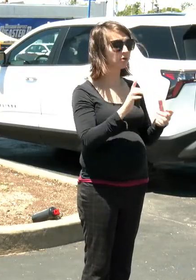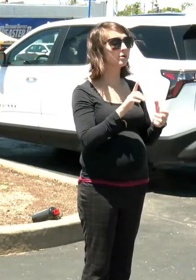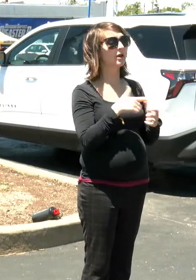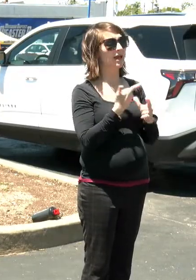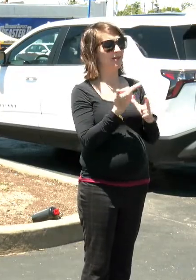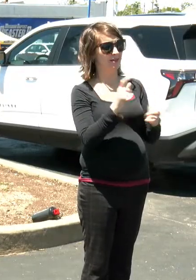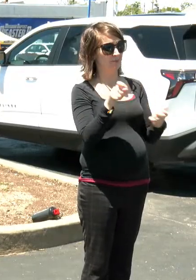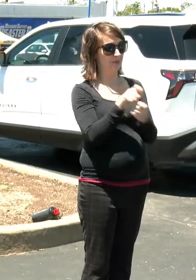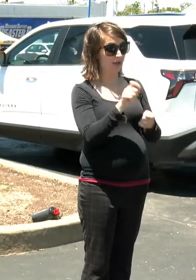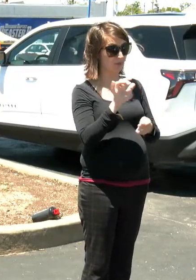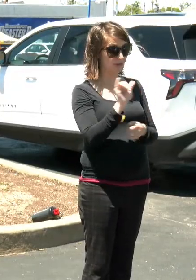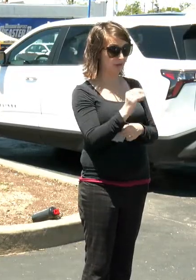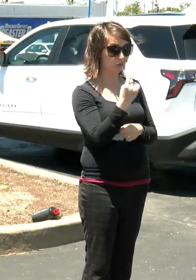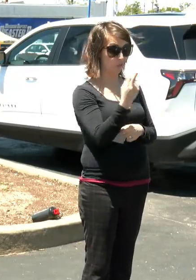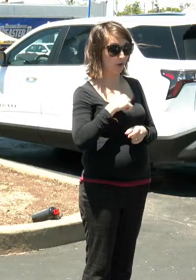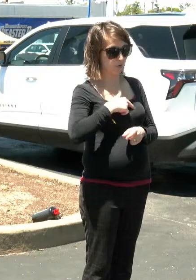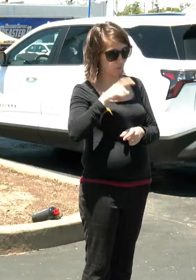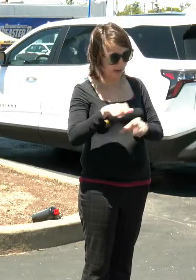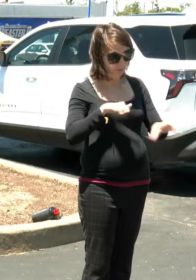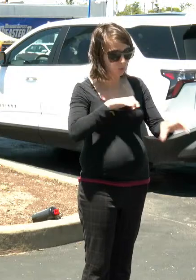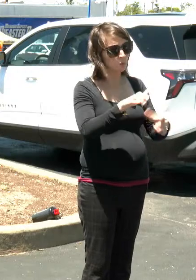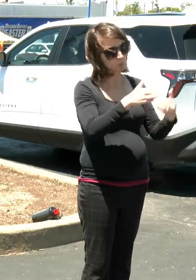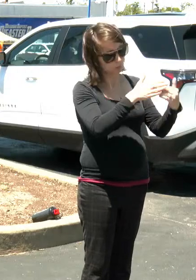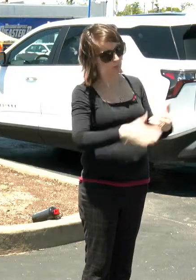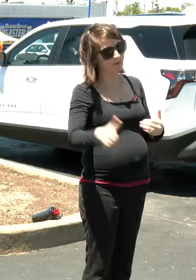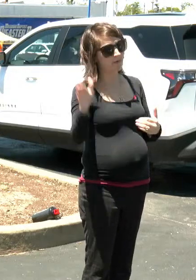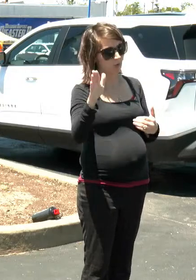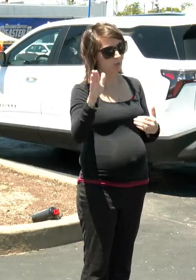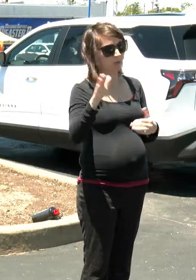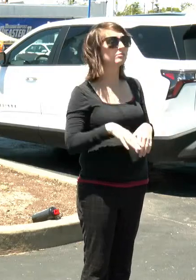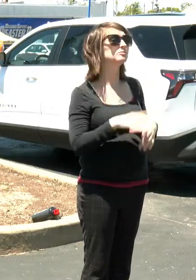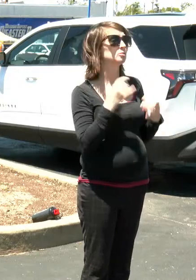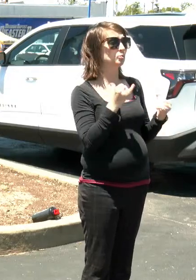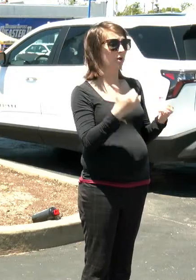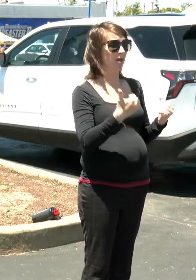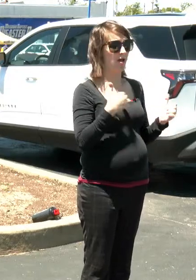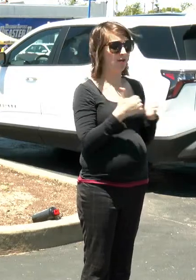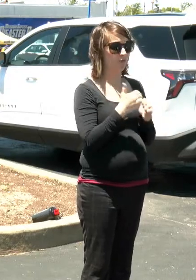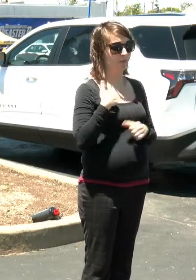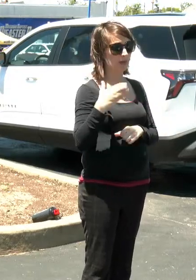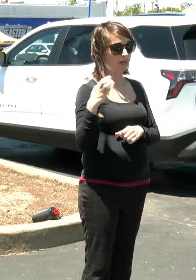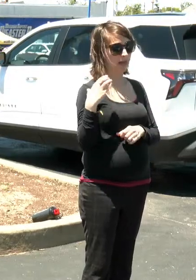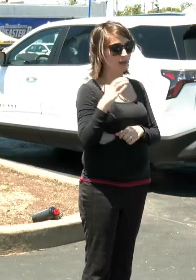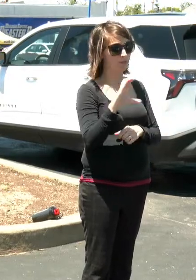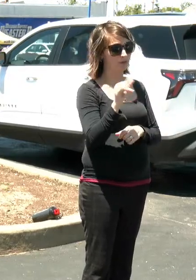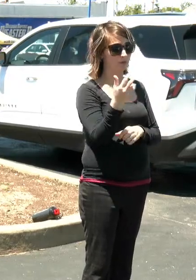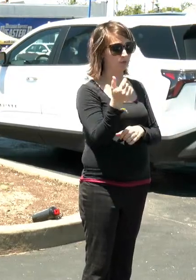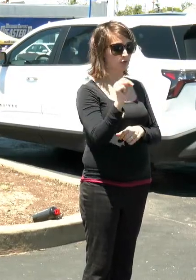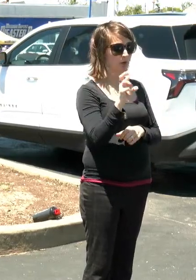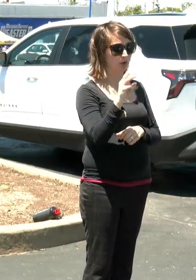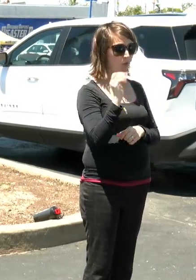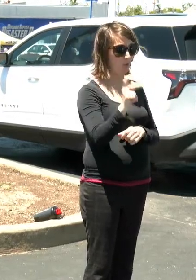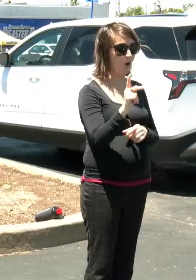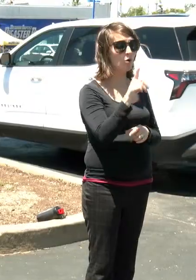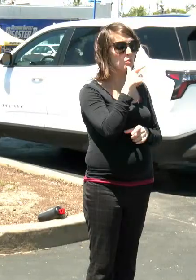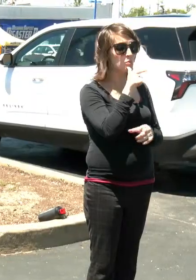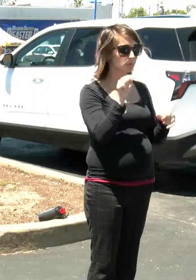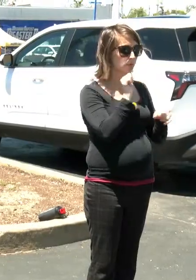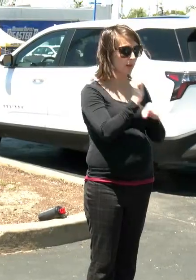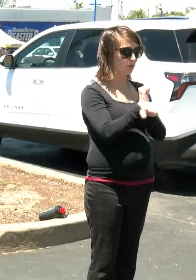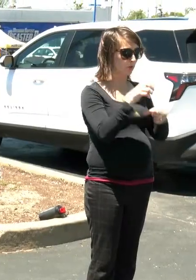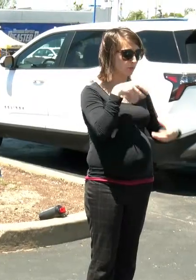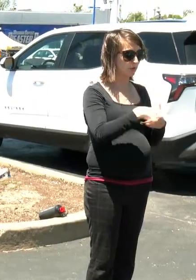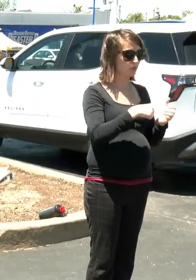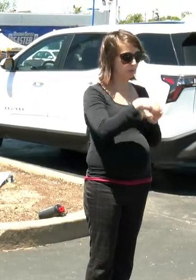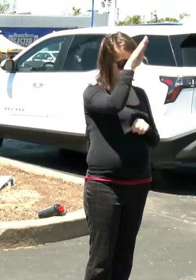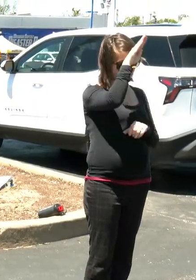the one we have to do moving forward. Today I have with me Captain John Walk, who's been with the fire department for